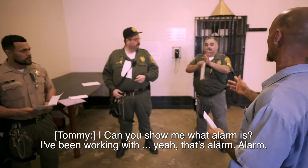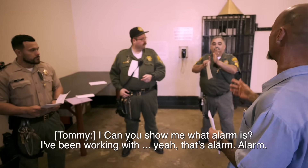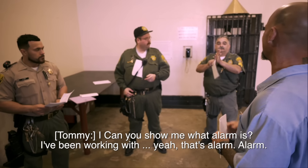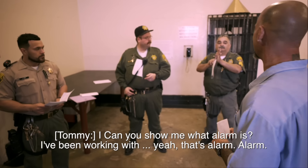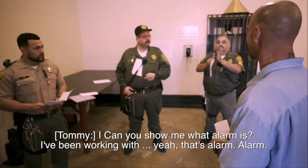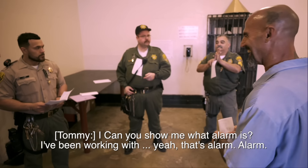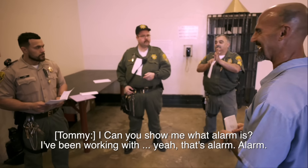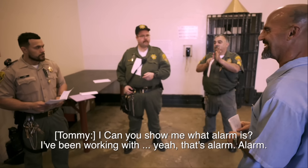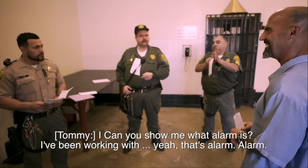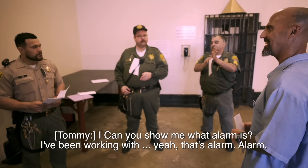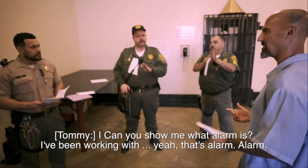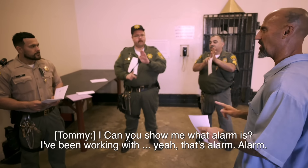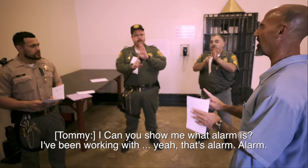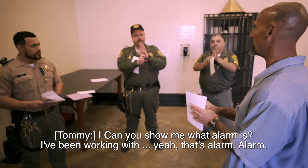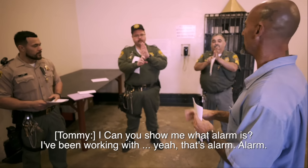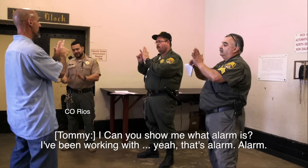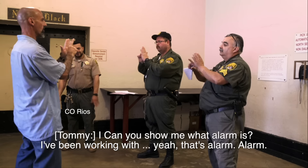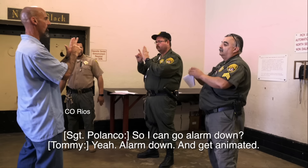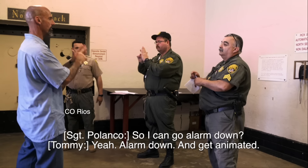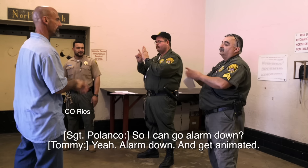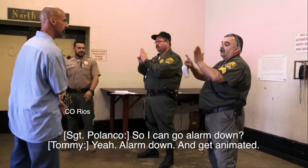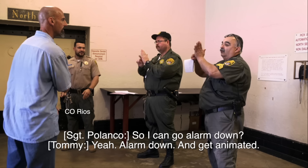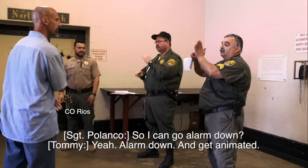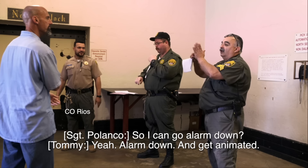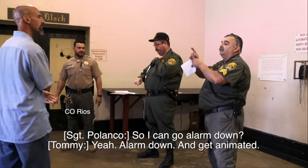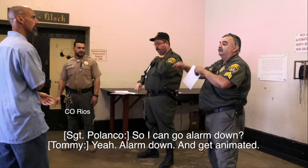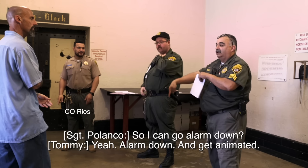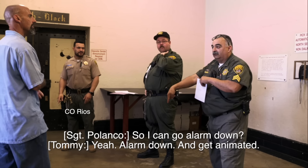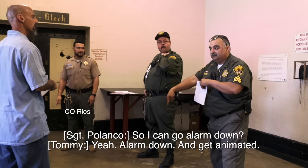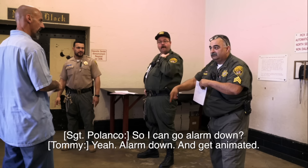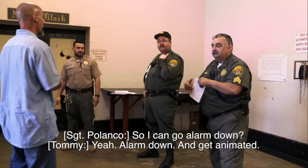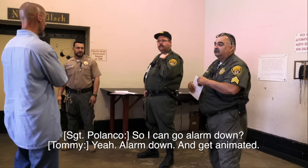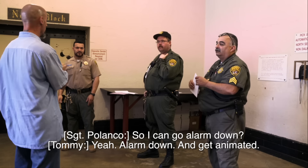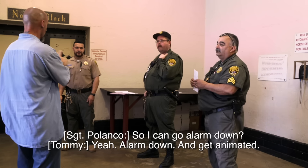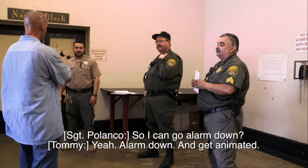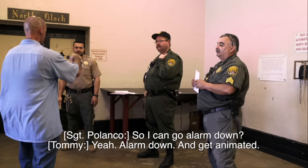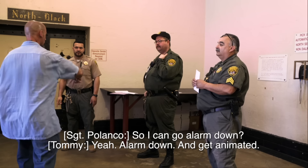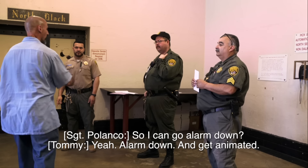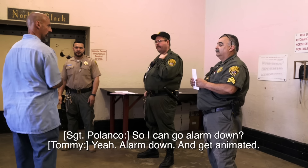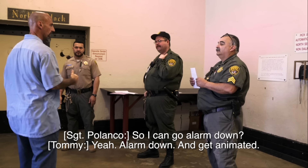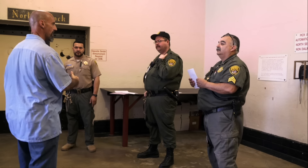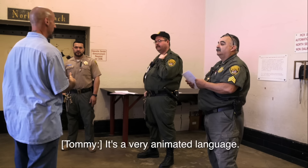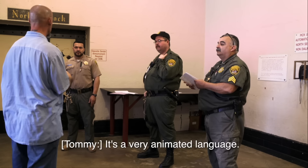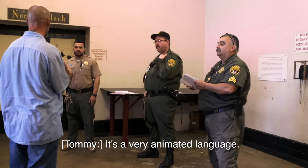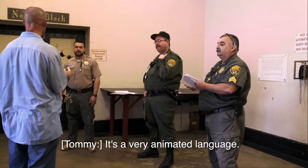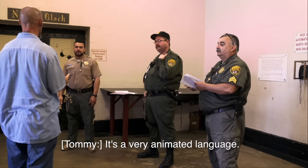with it. Yeah, that's alarm. Alarm. So I can go alarm down. Yeah, alarm down and get animated. It's a very